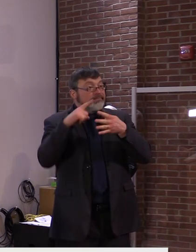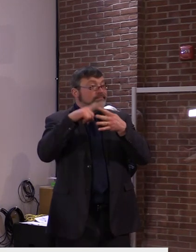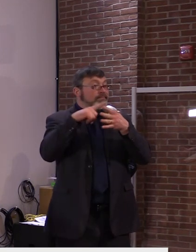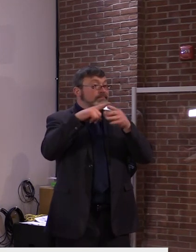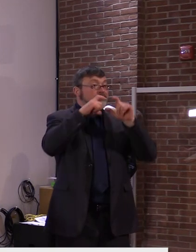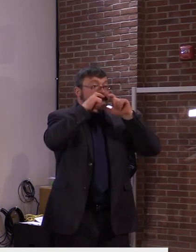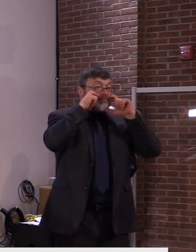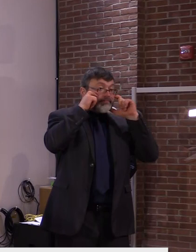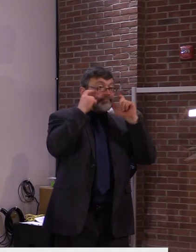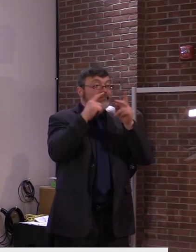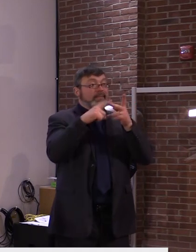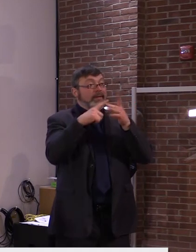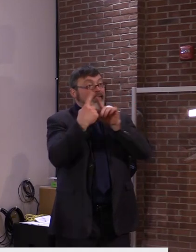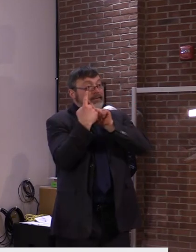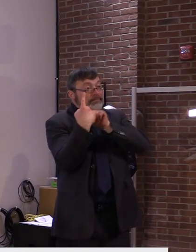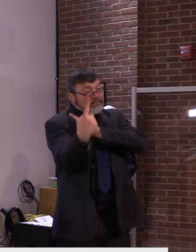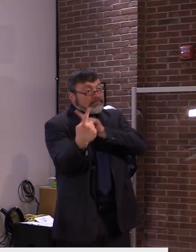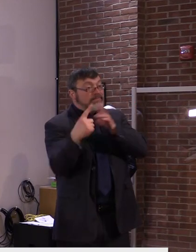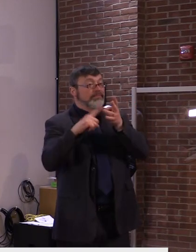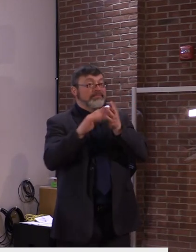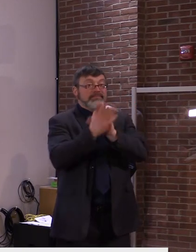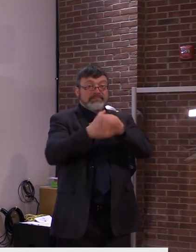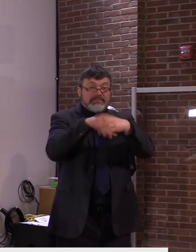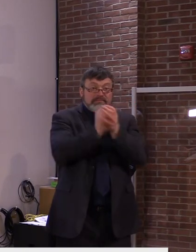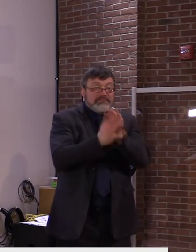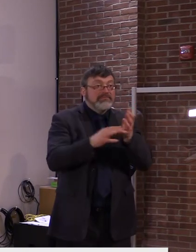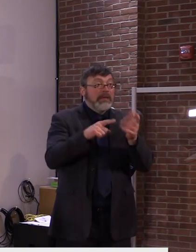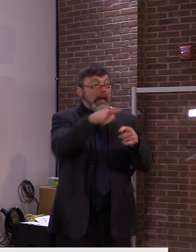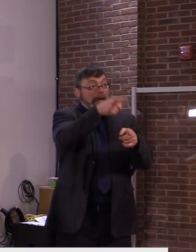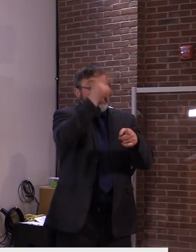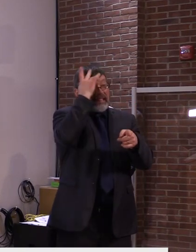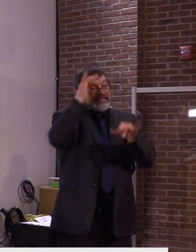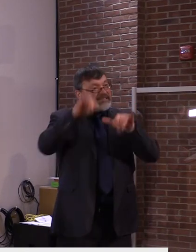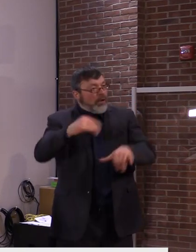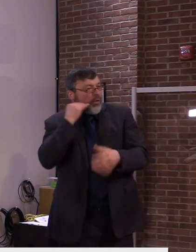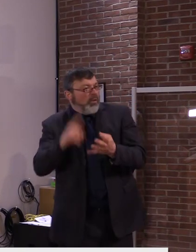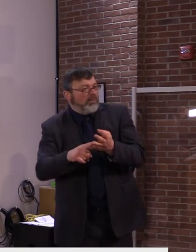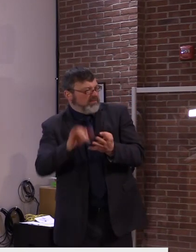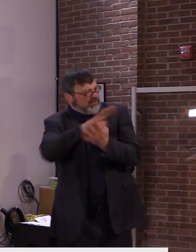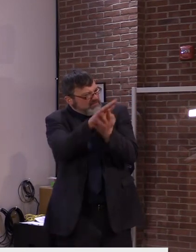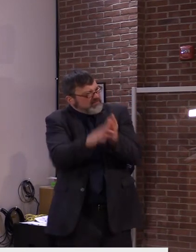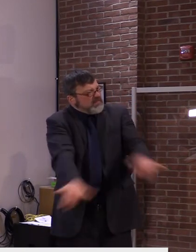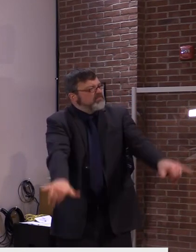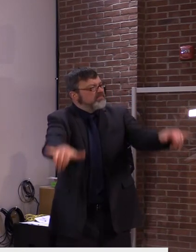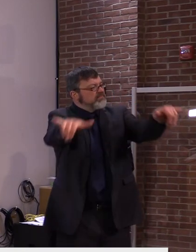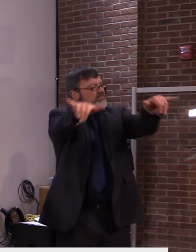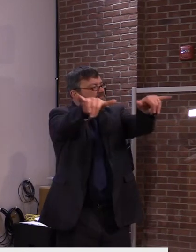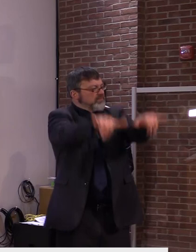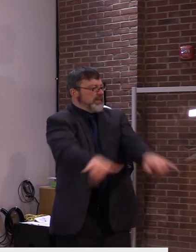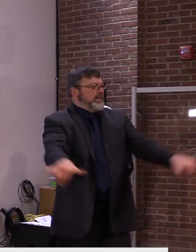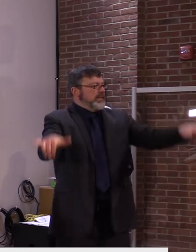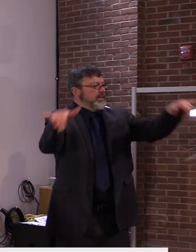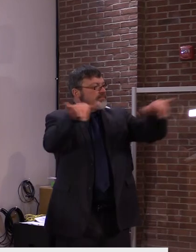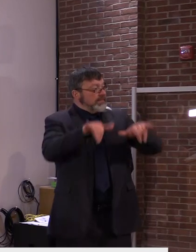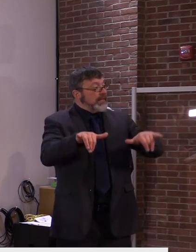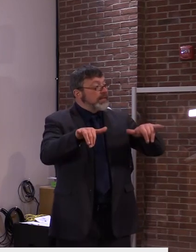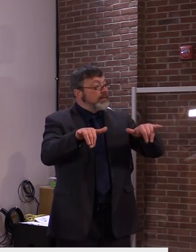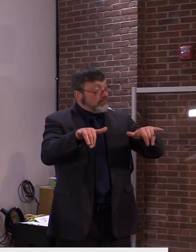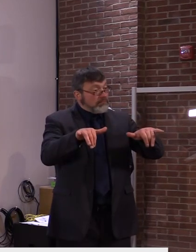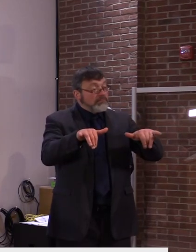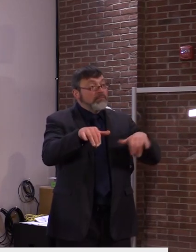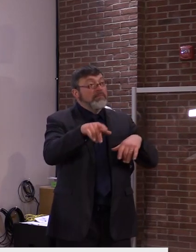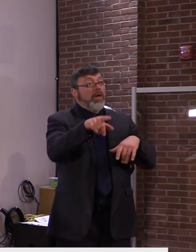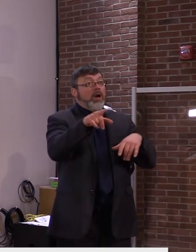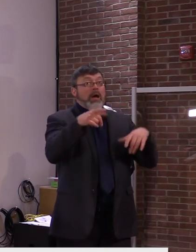if you're traveling, you may not only be contributing to the spread of the virus, but also holding us all back from